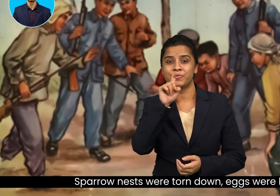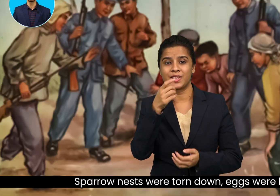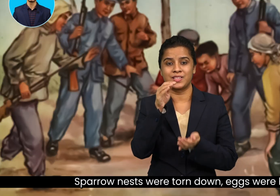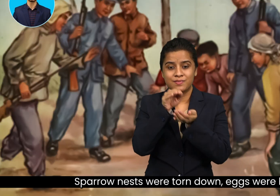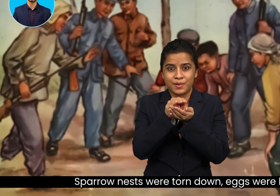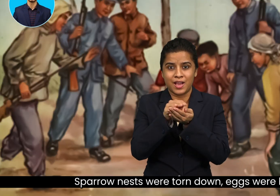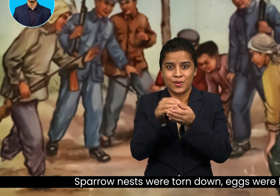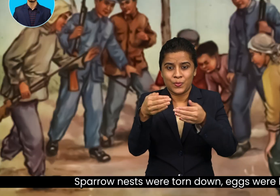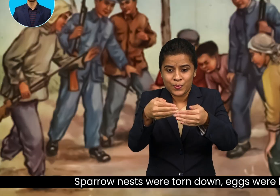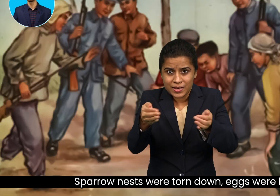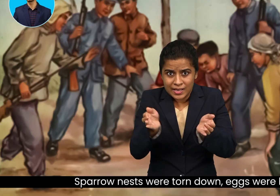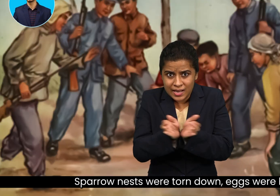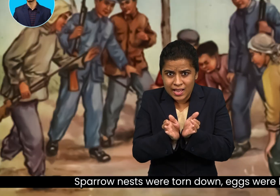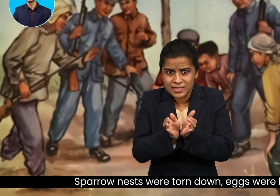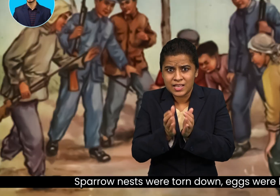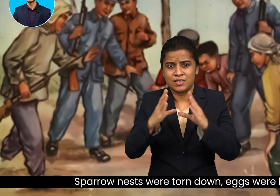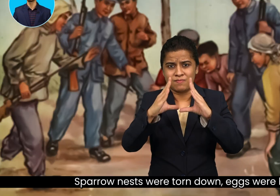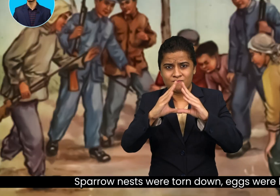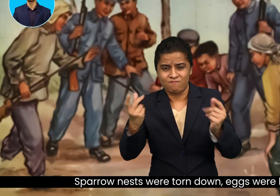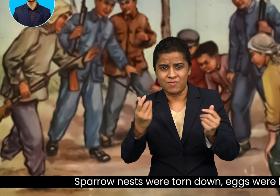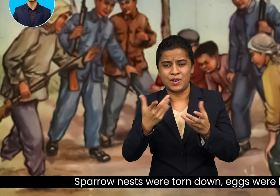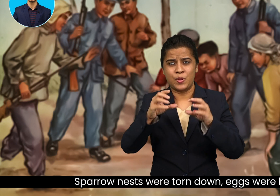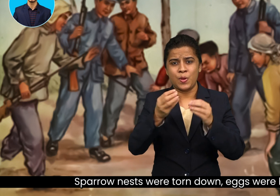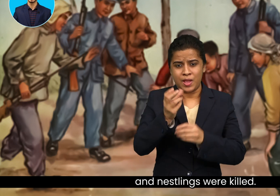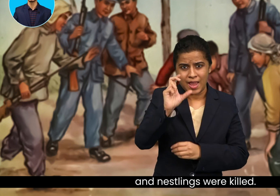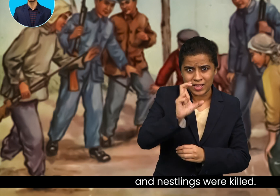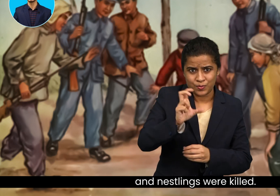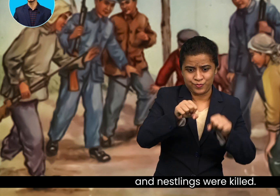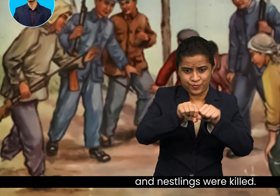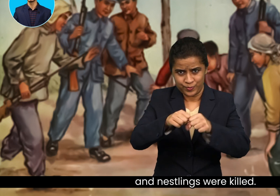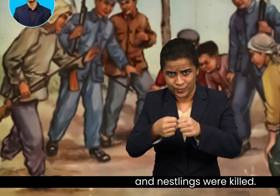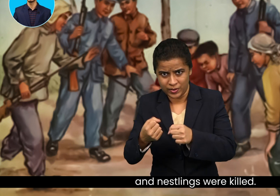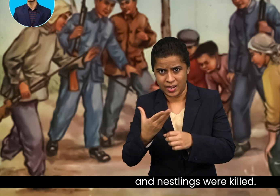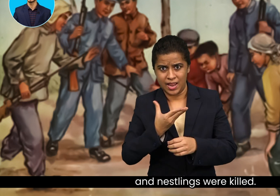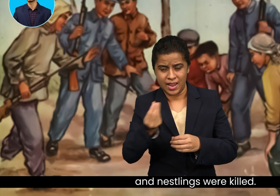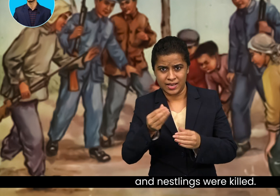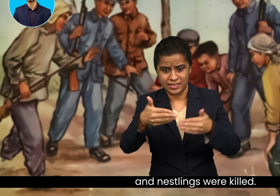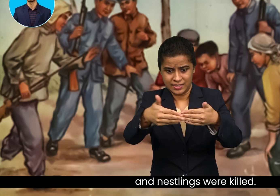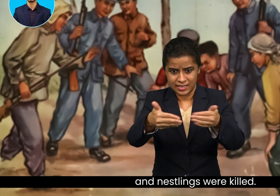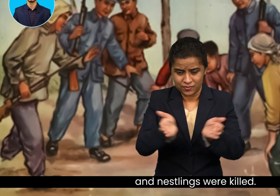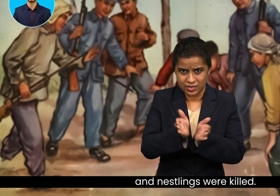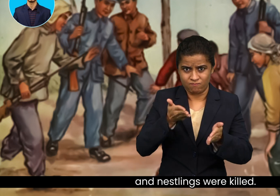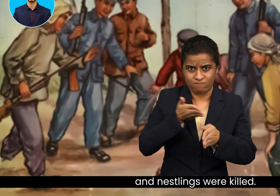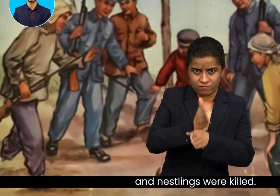Sparrow nests were torn down, eggs were broken and nestlings were killed.